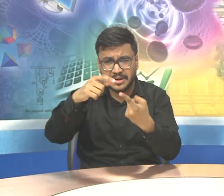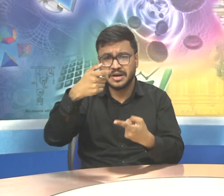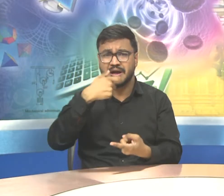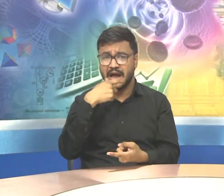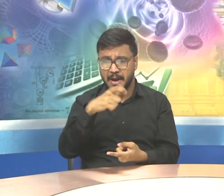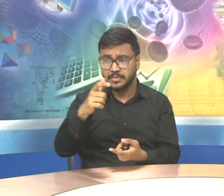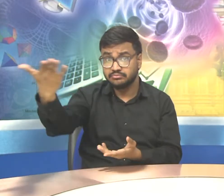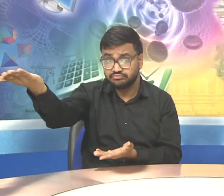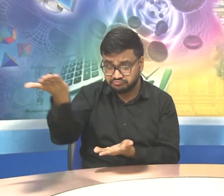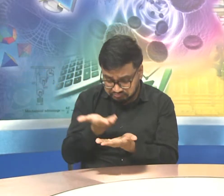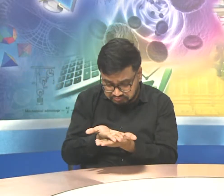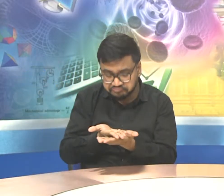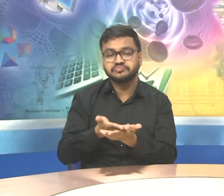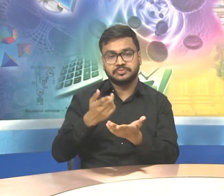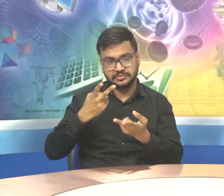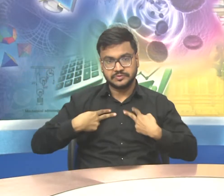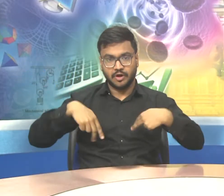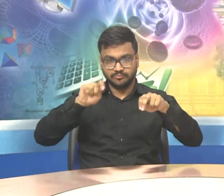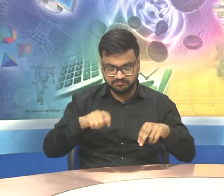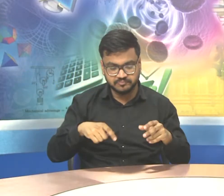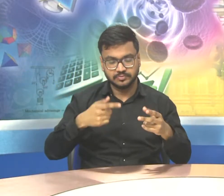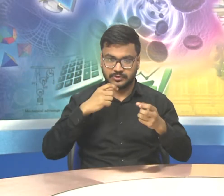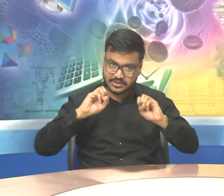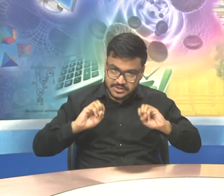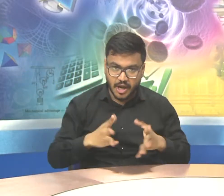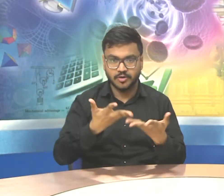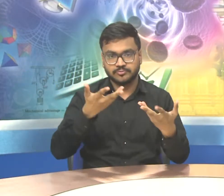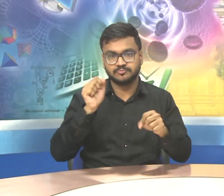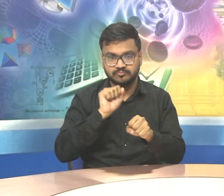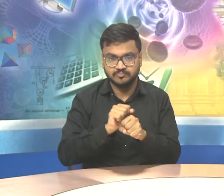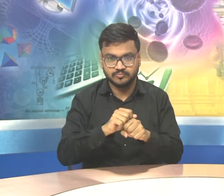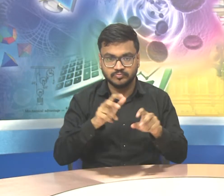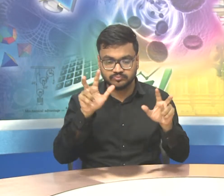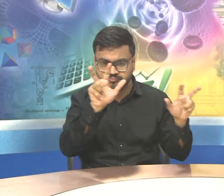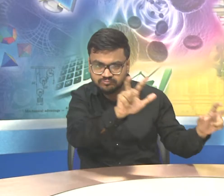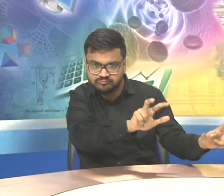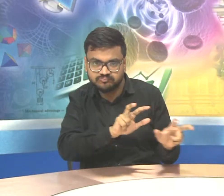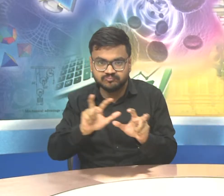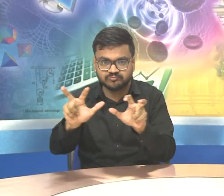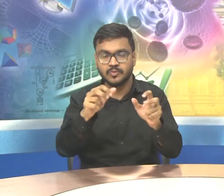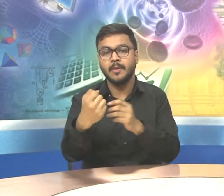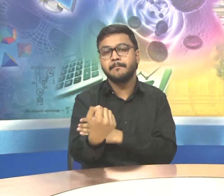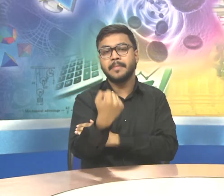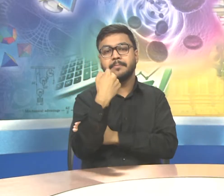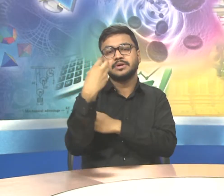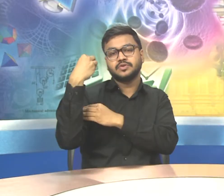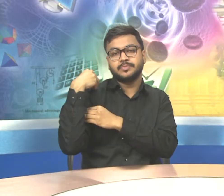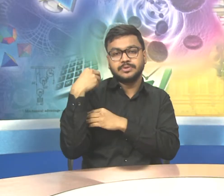under there are various state to state courts in it.